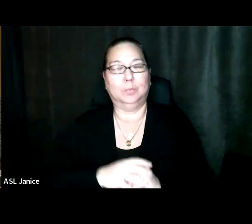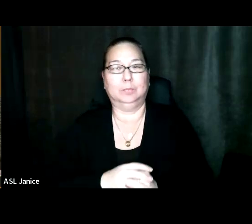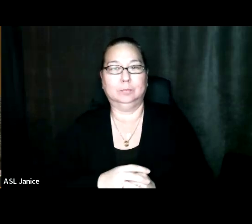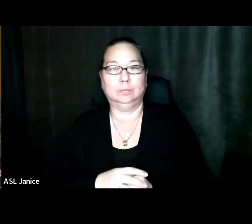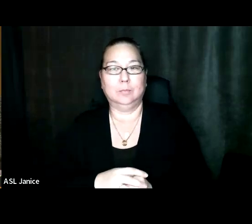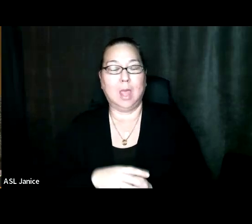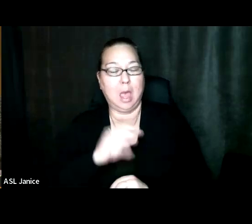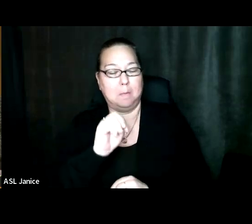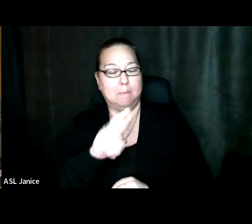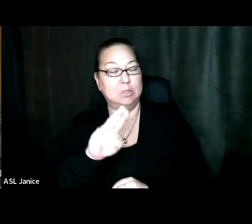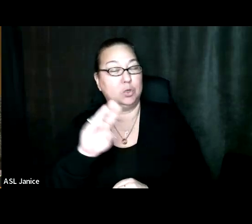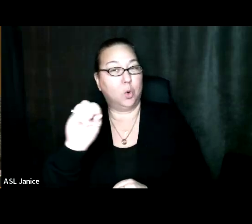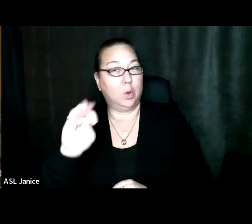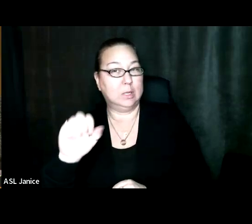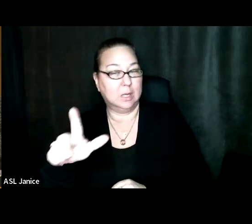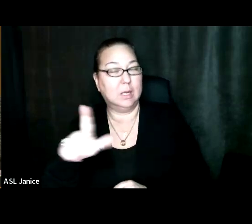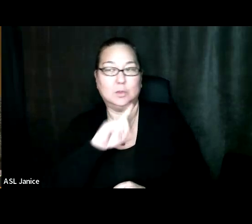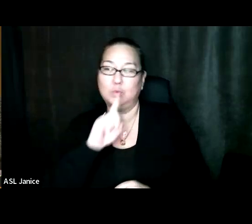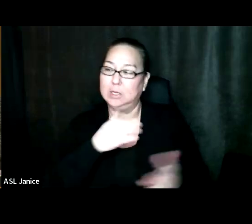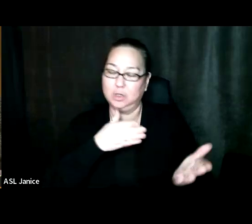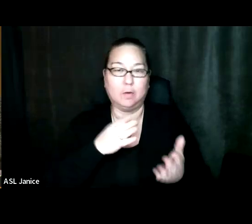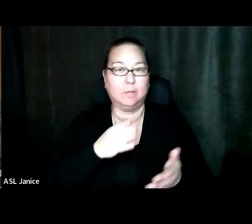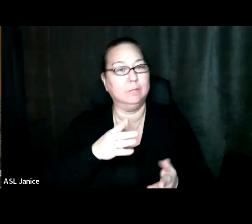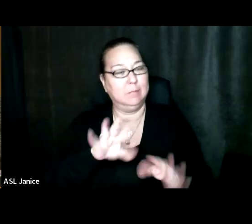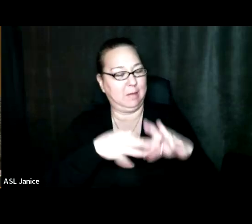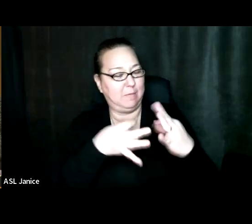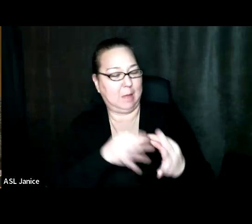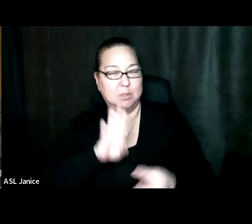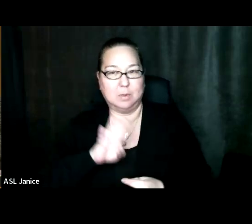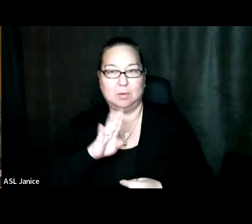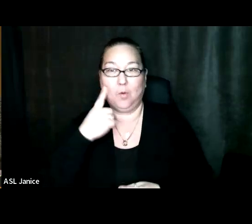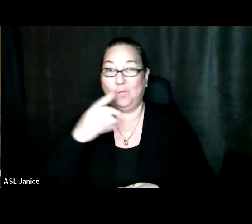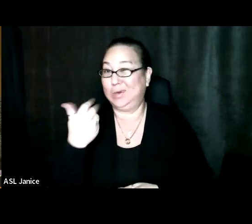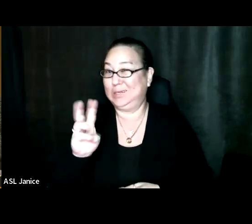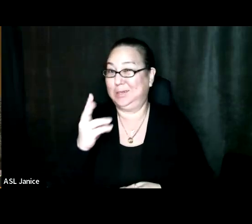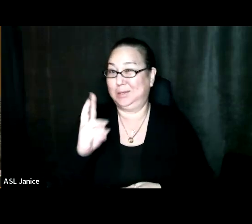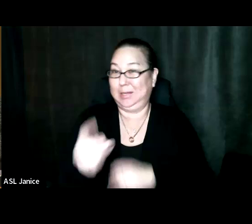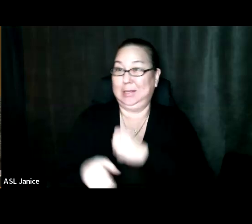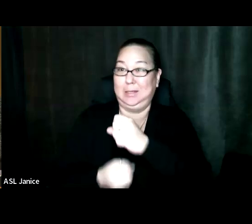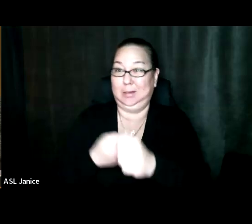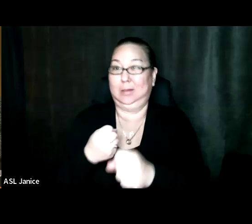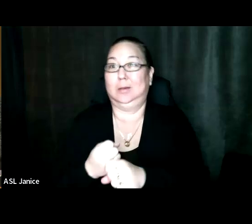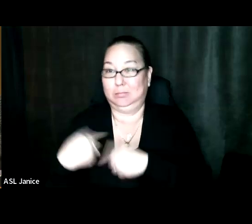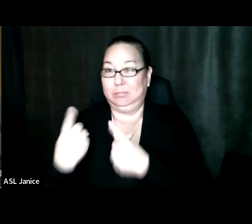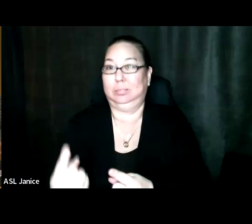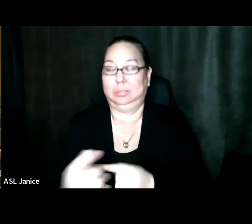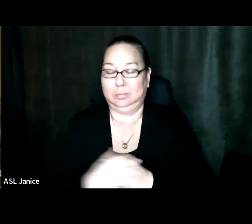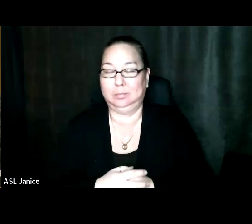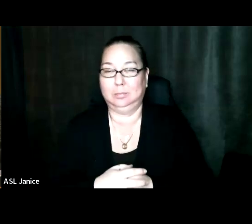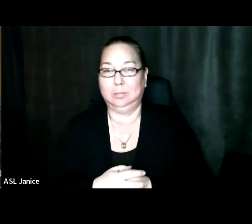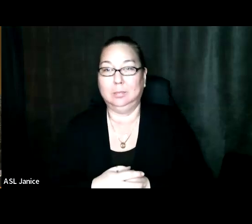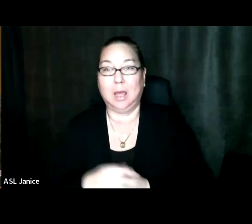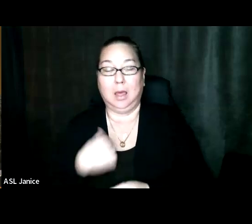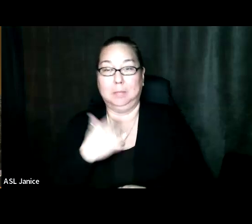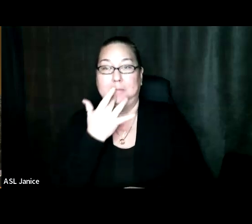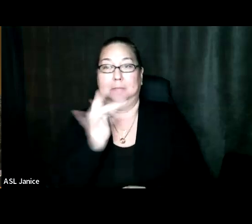has served the students and families of Boston as a member of the school committee for 16 years. I've had the good fortune of